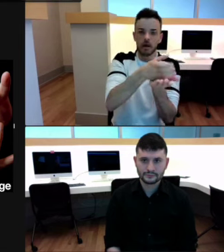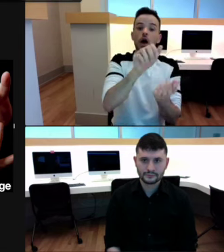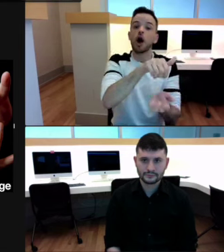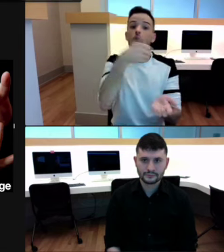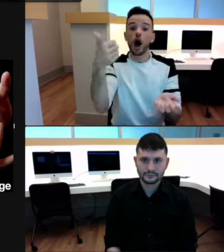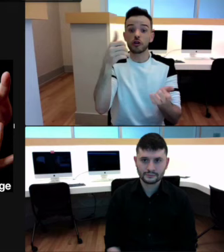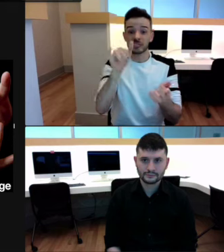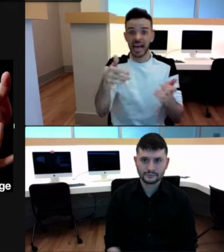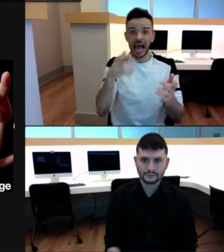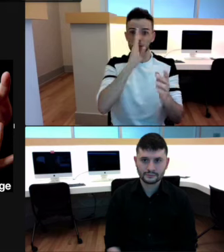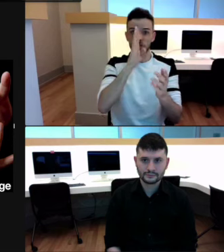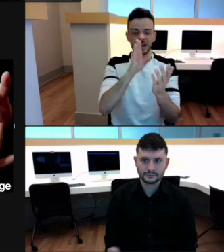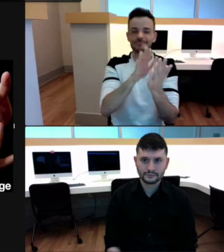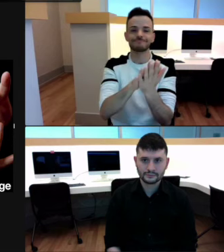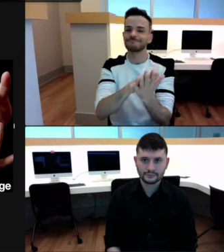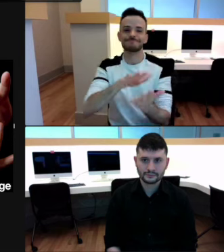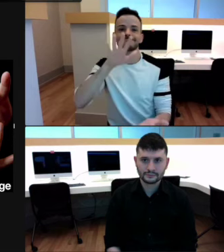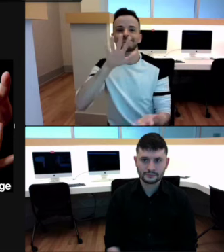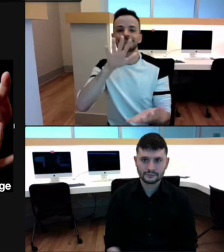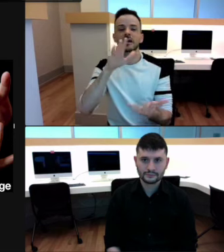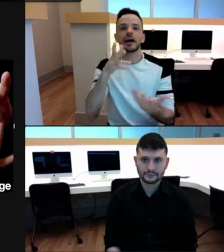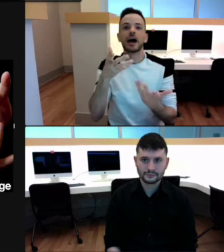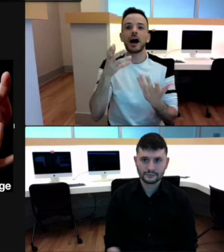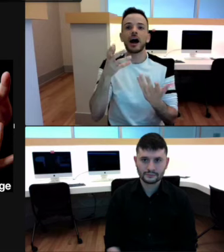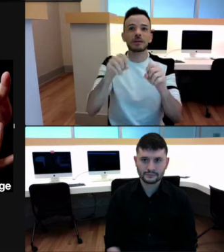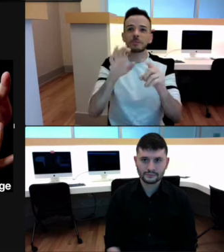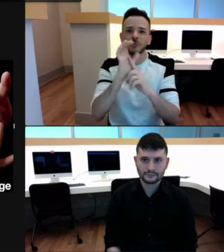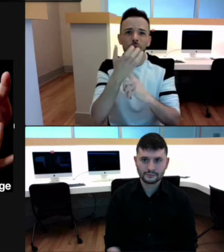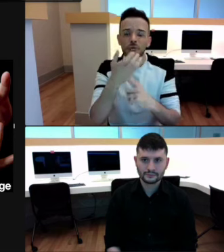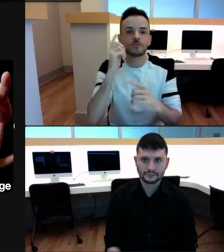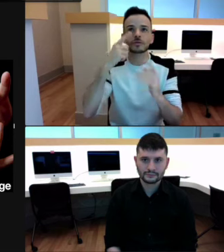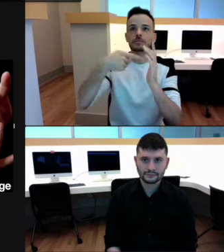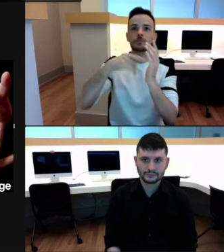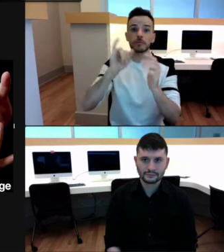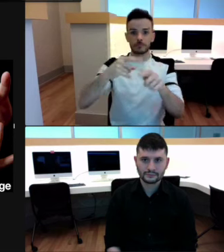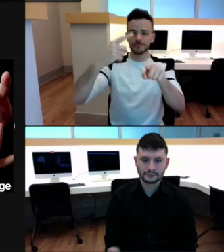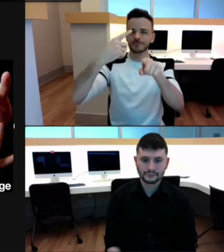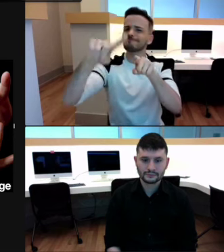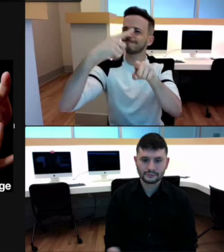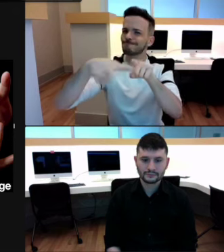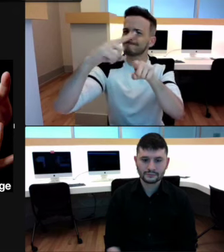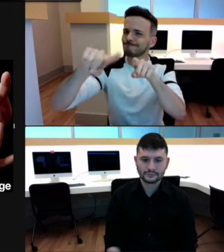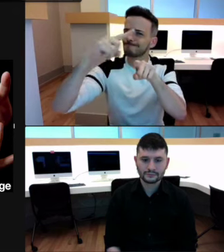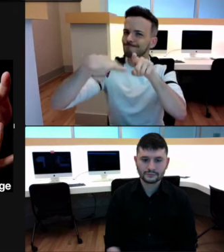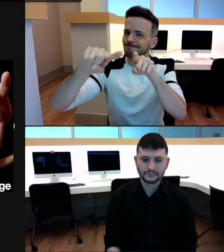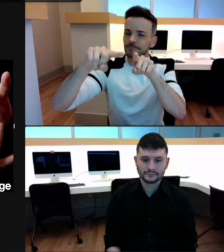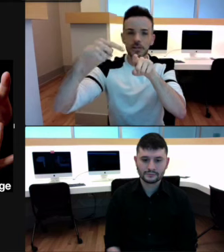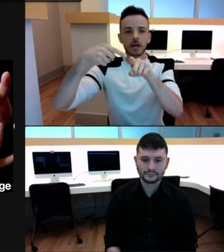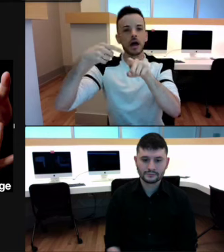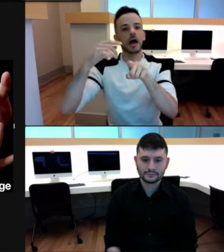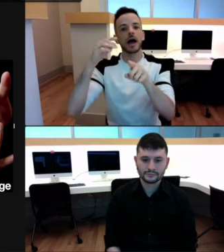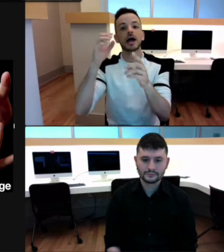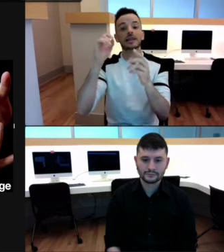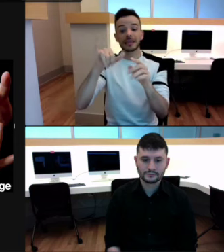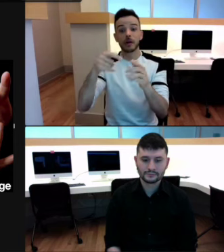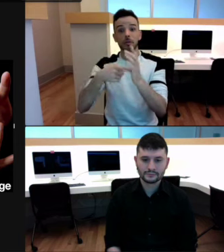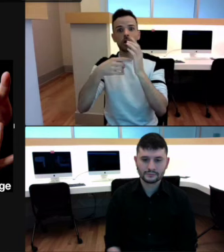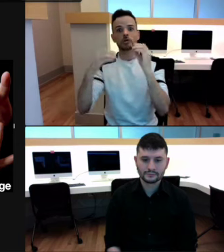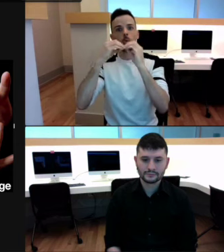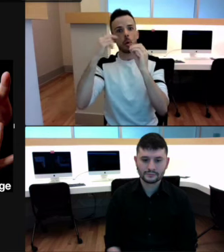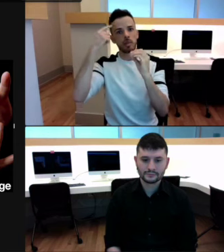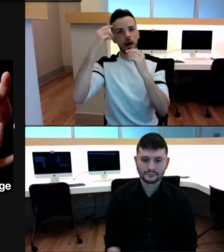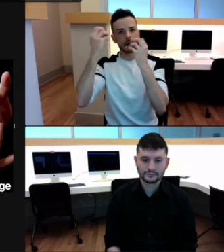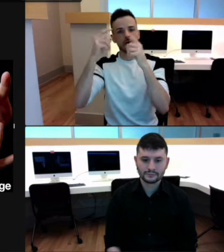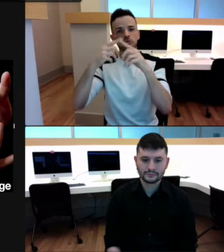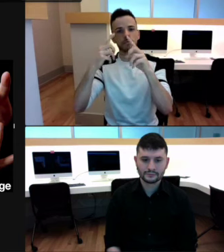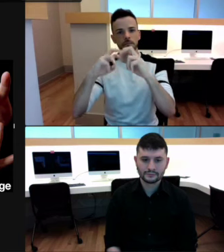like drink, which is very obvious, and others can be more abstract. the gesture for shame on you, which requires a